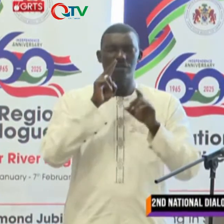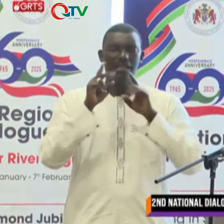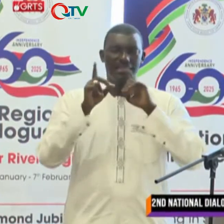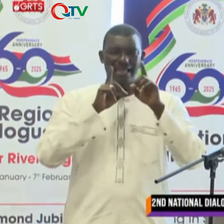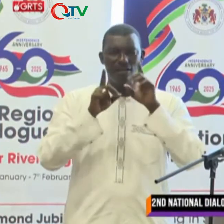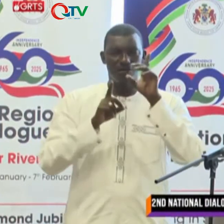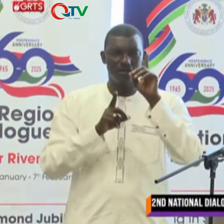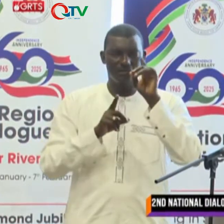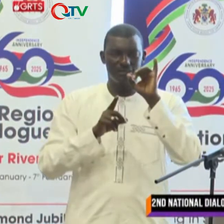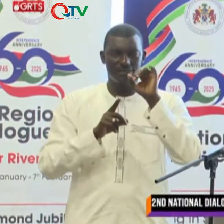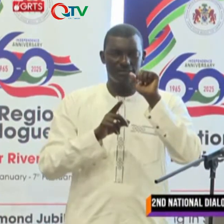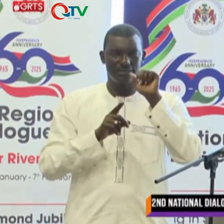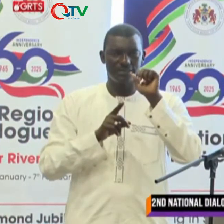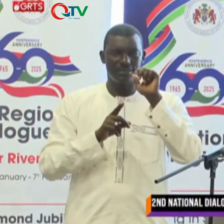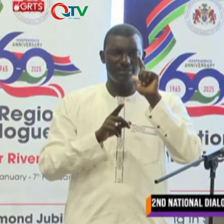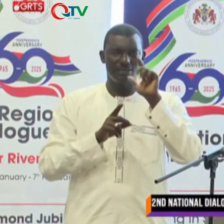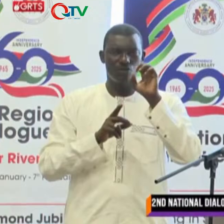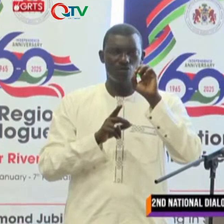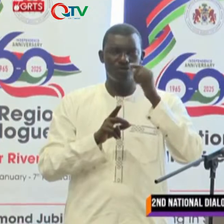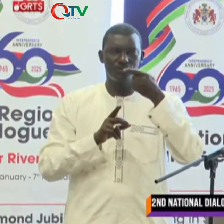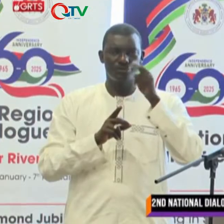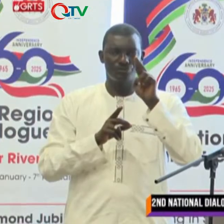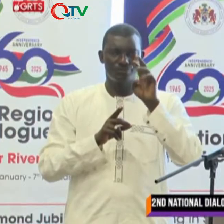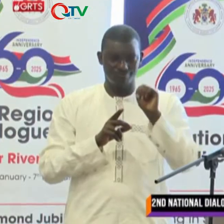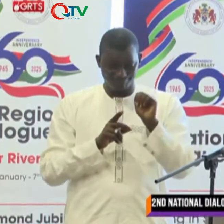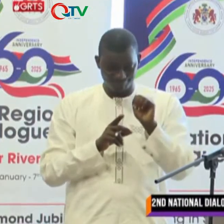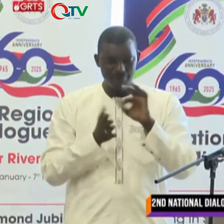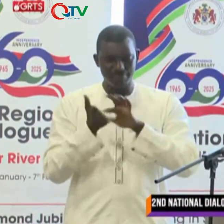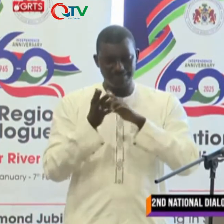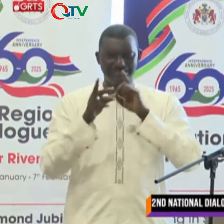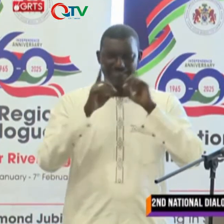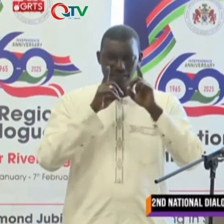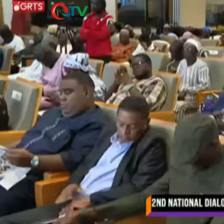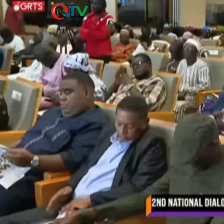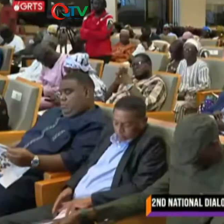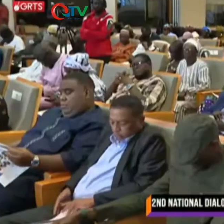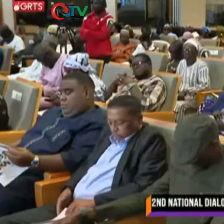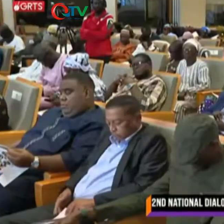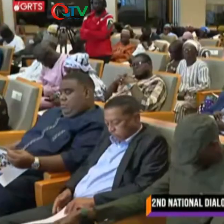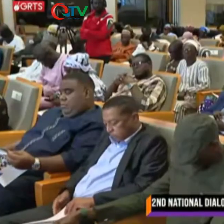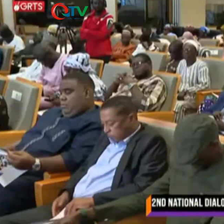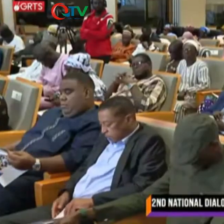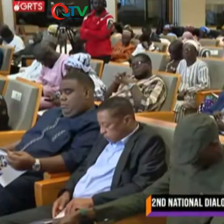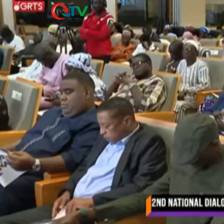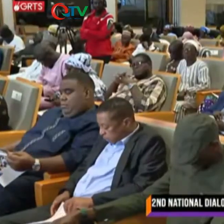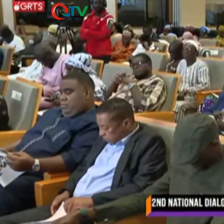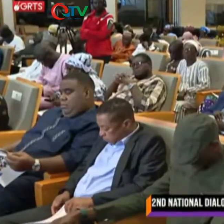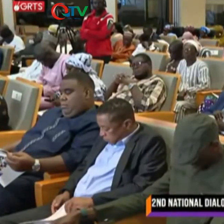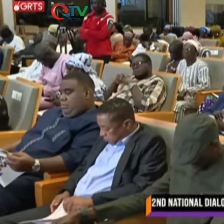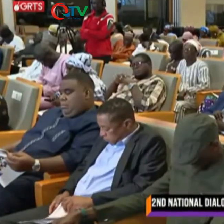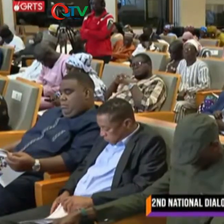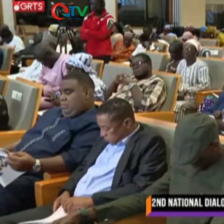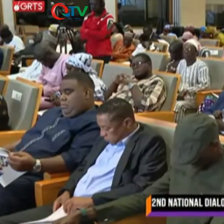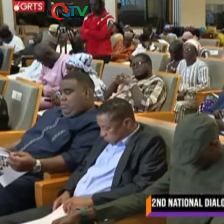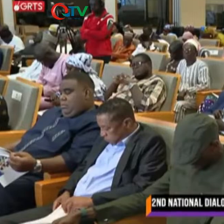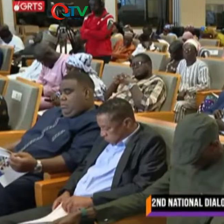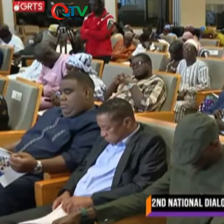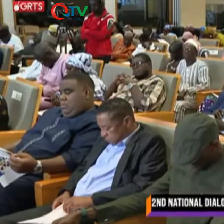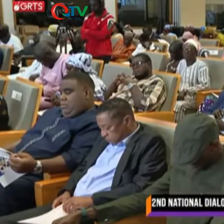illuminates the commitment of government to ensuring that broad-based consultations on issues of national